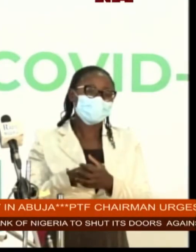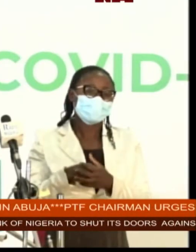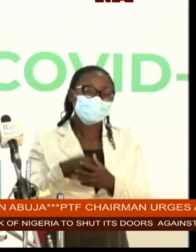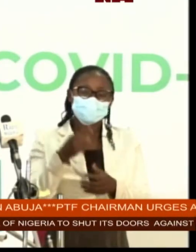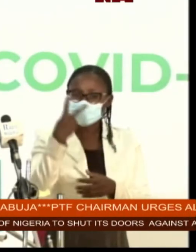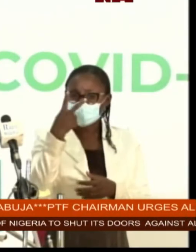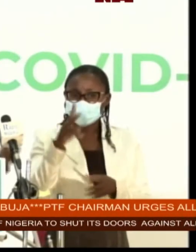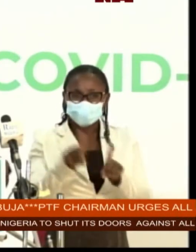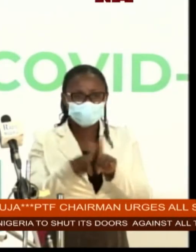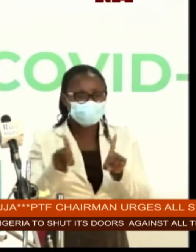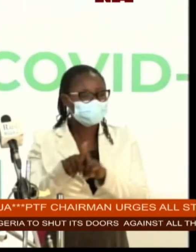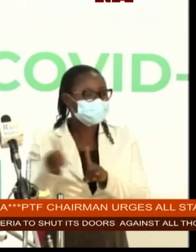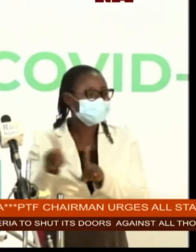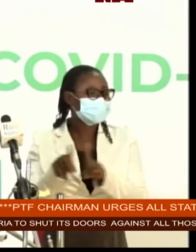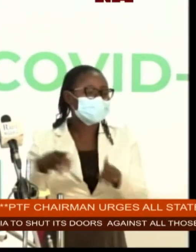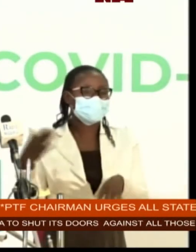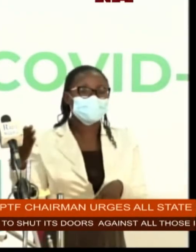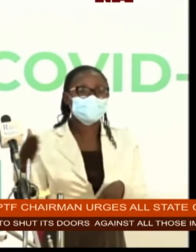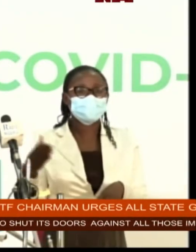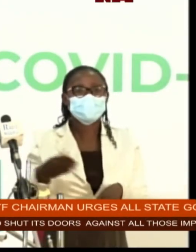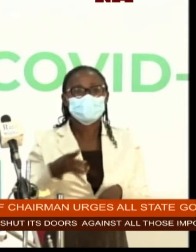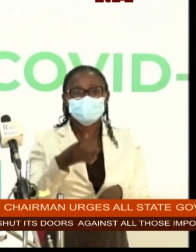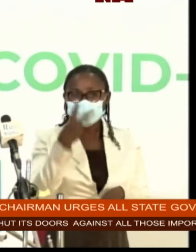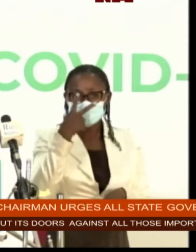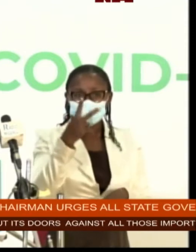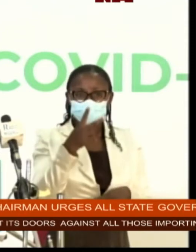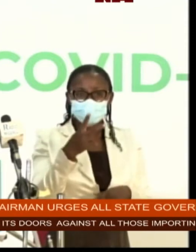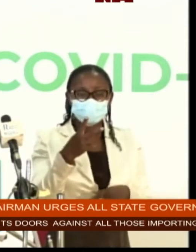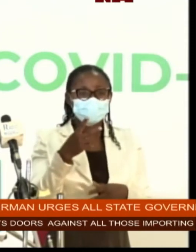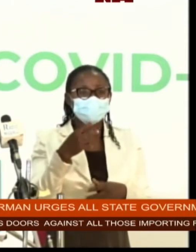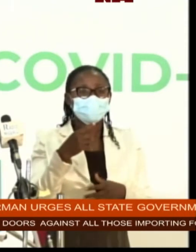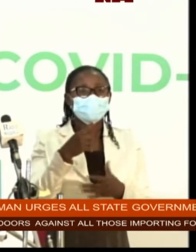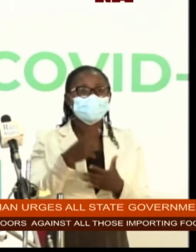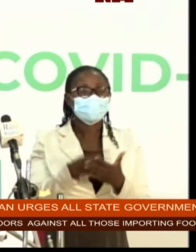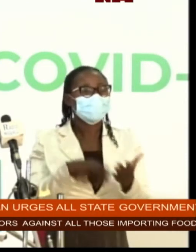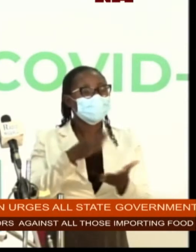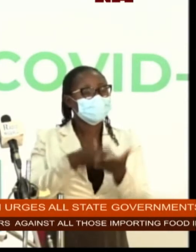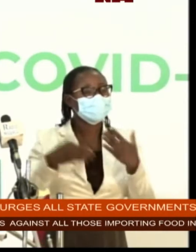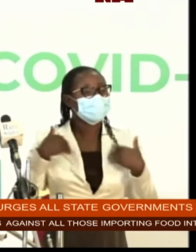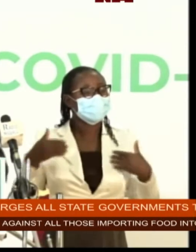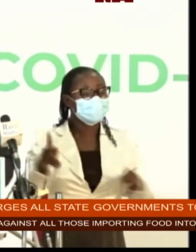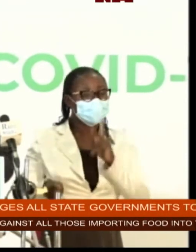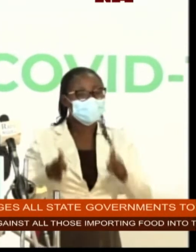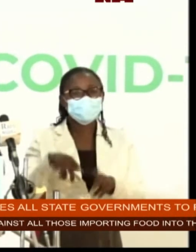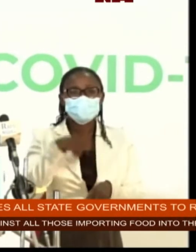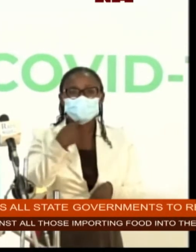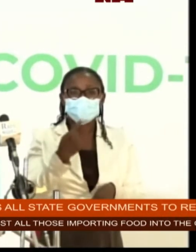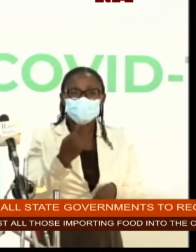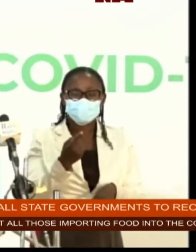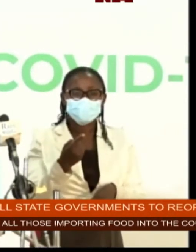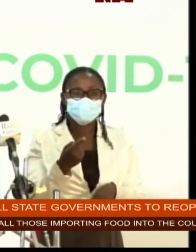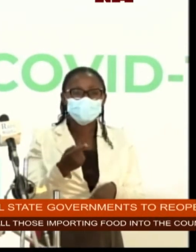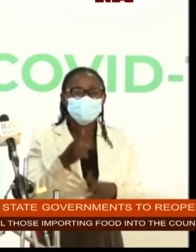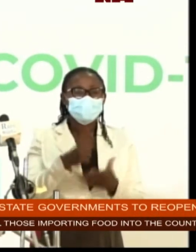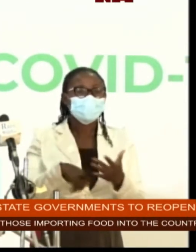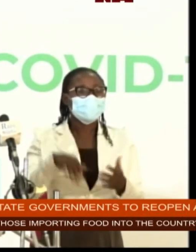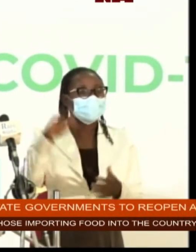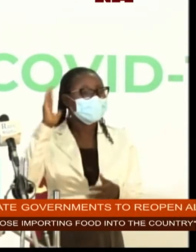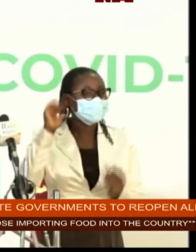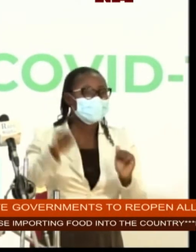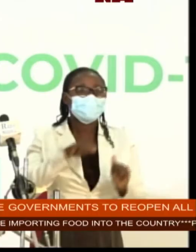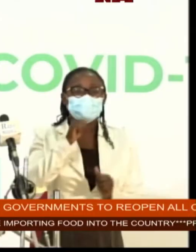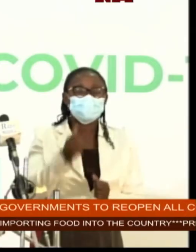time addressing matters that do not in any way enhance the national